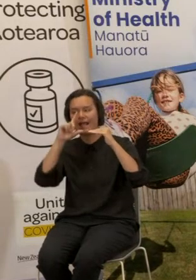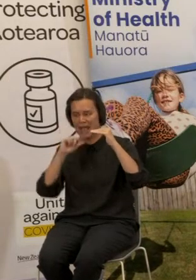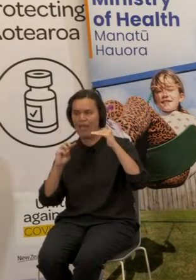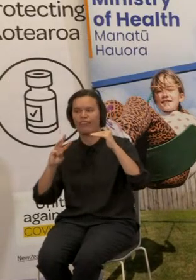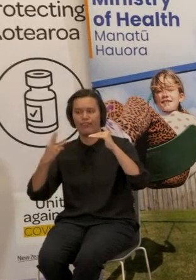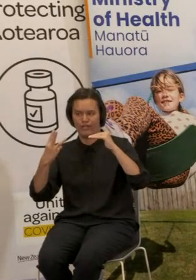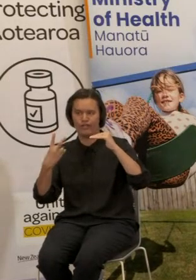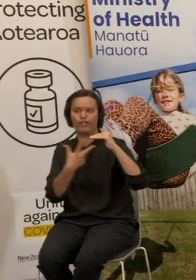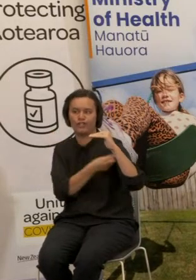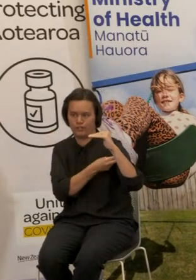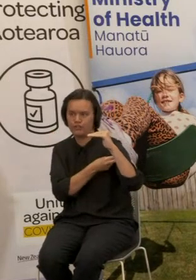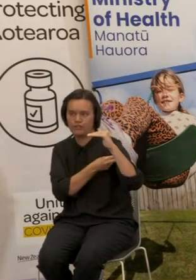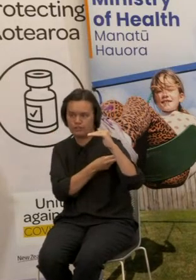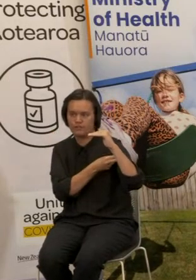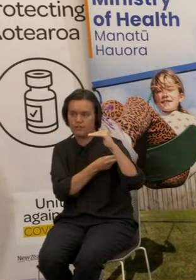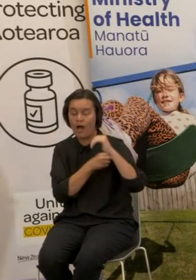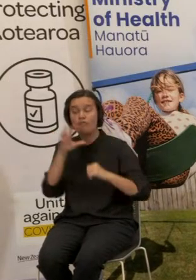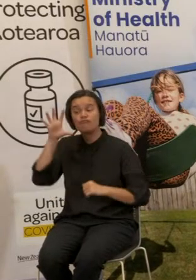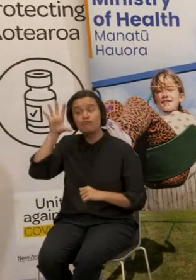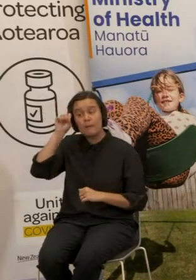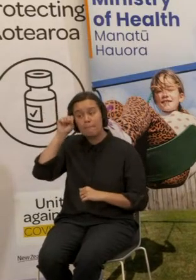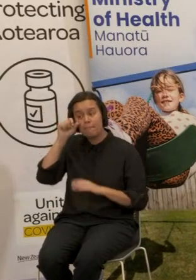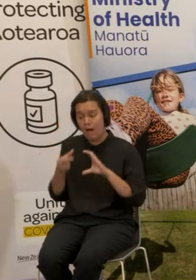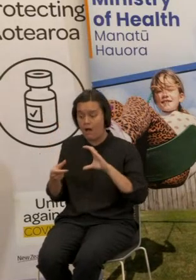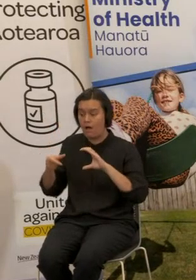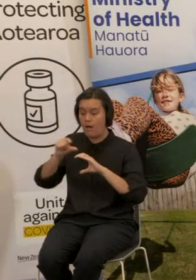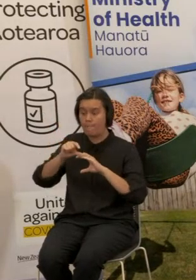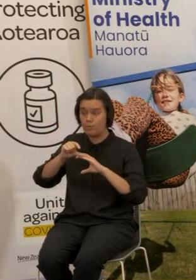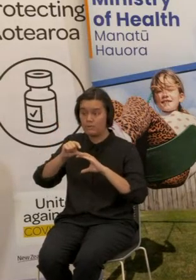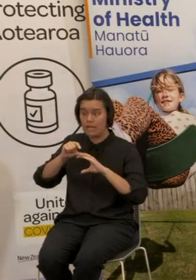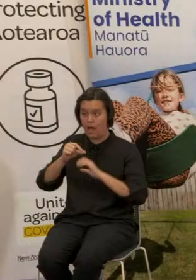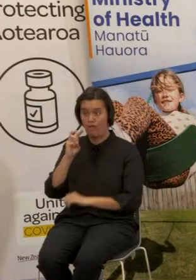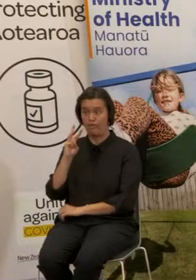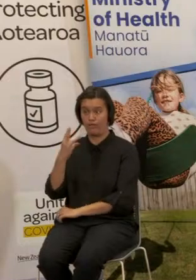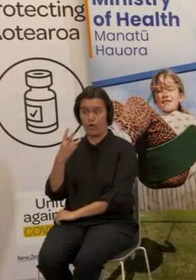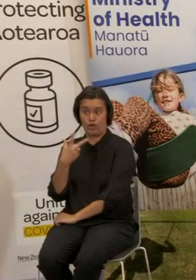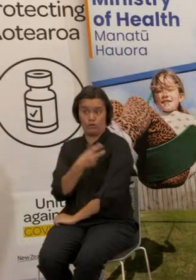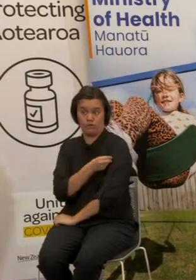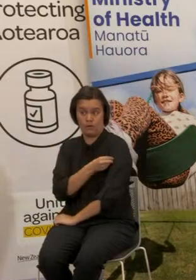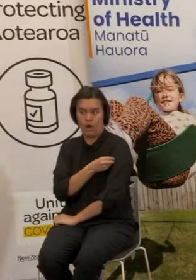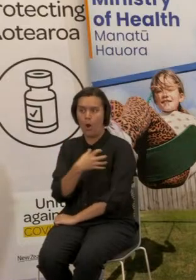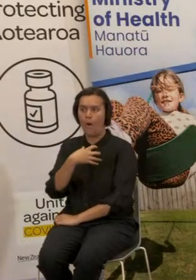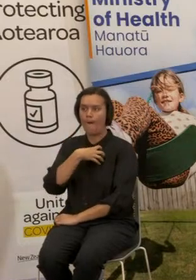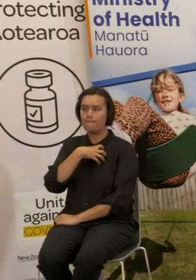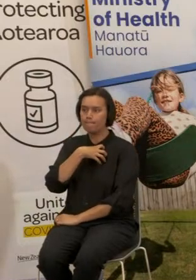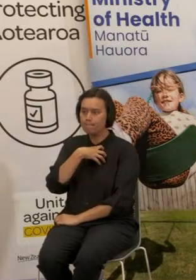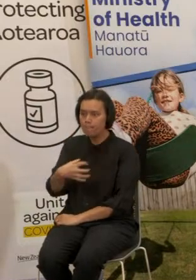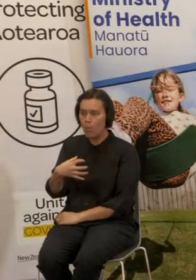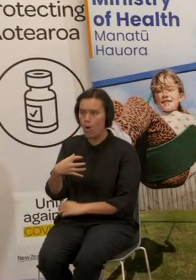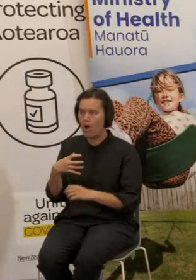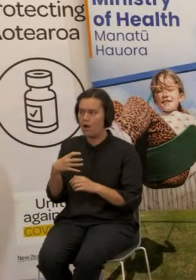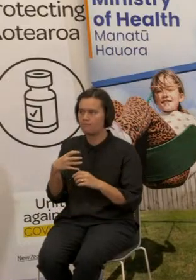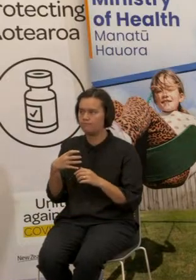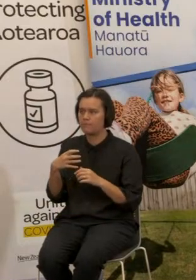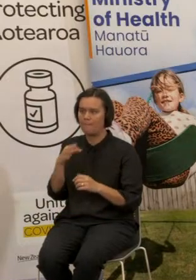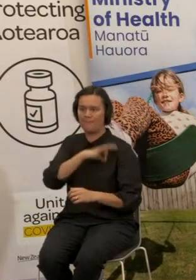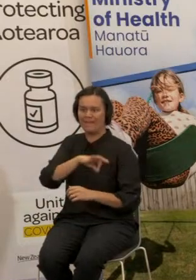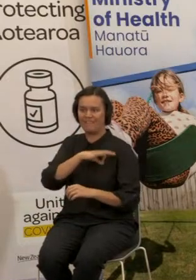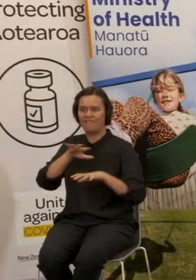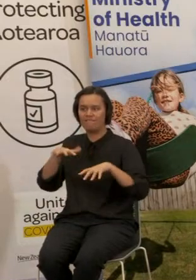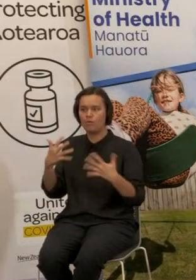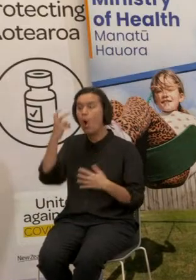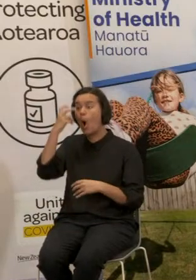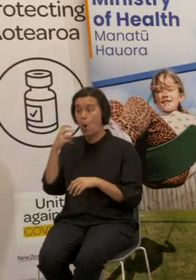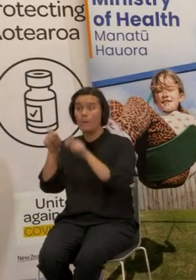important for older immune systems, not for younger immune systems, so that is not a very urgent issue at this So they stage. could be potentially, in 6